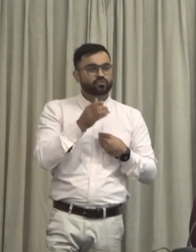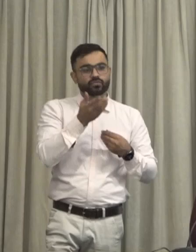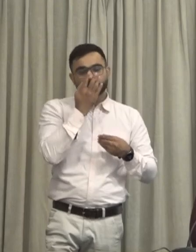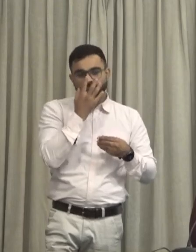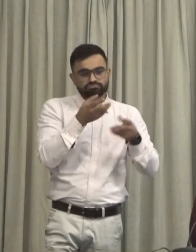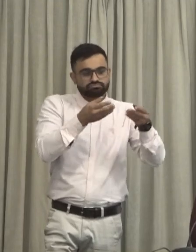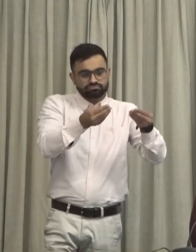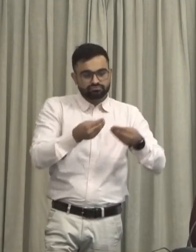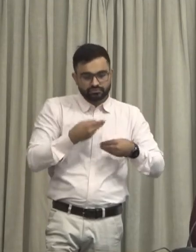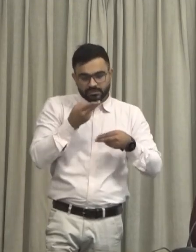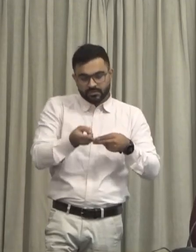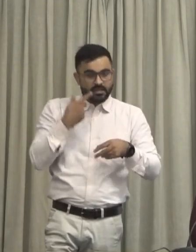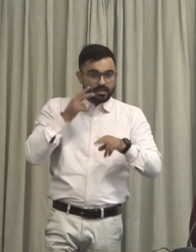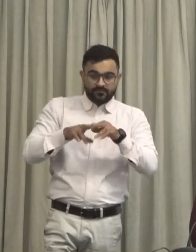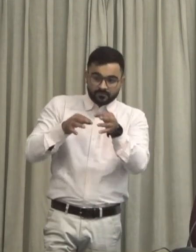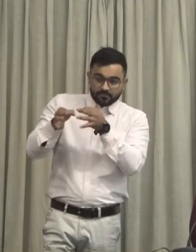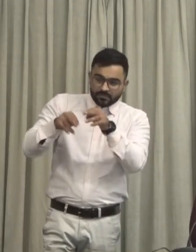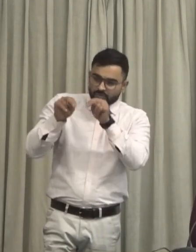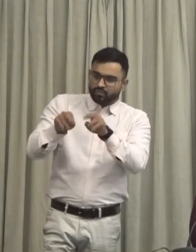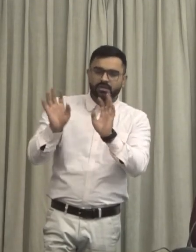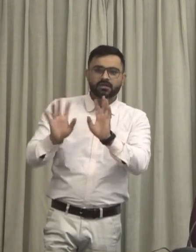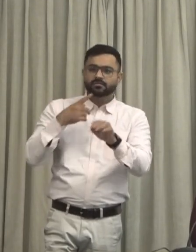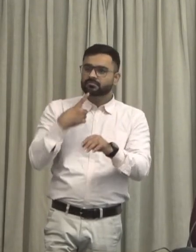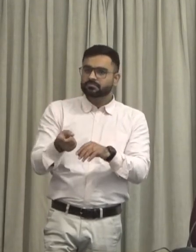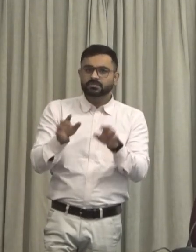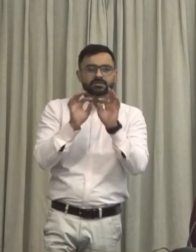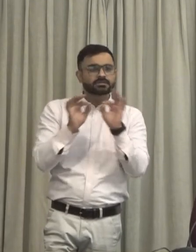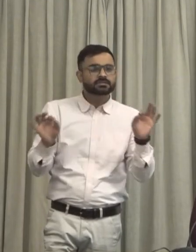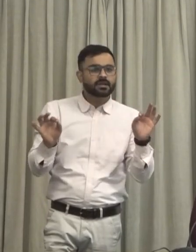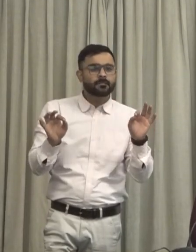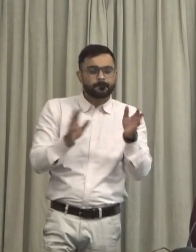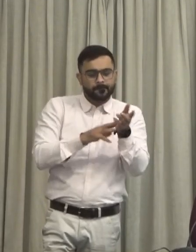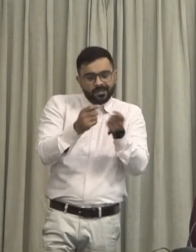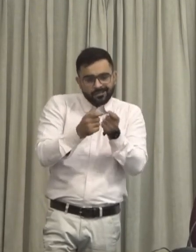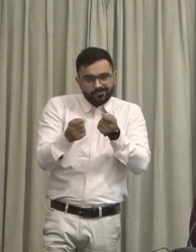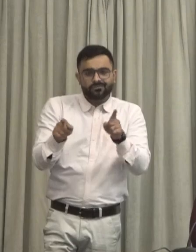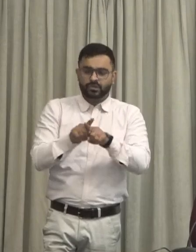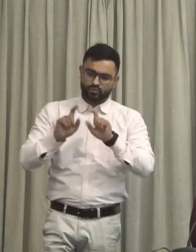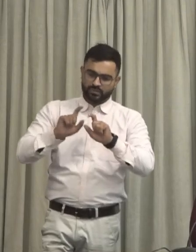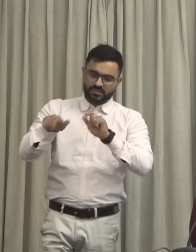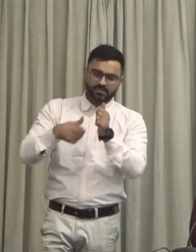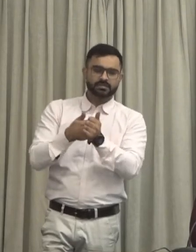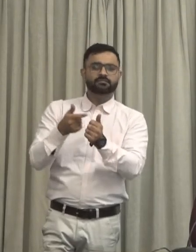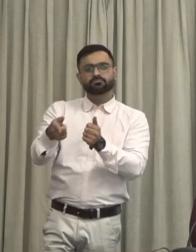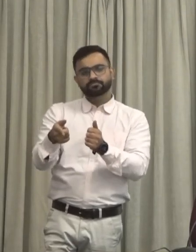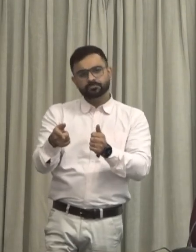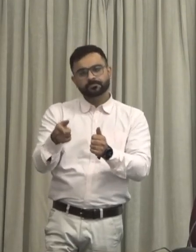who will explain that patient that it was not required? It was a simple pain management and simple care was required, and